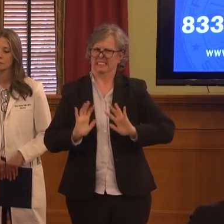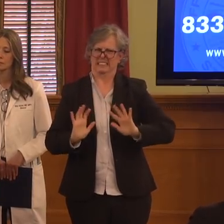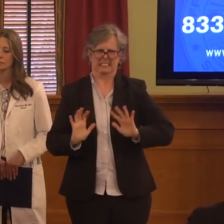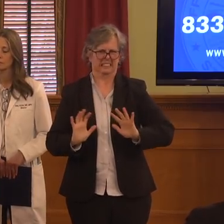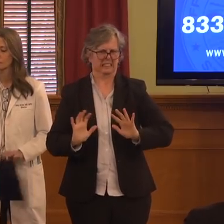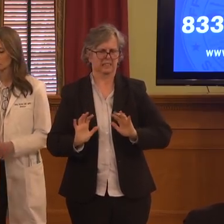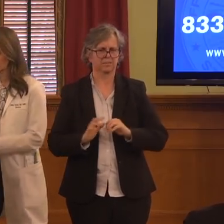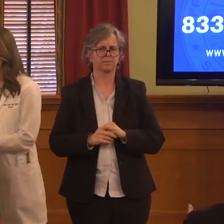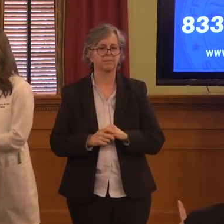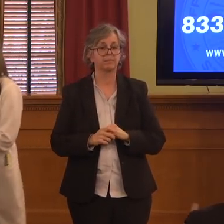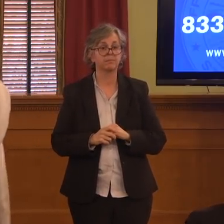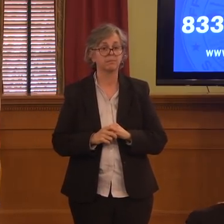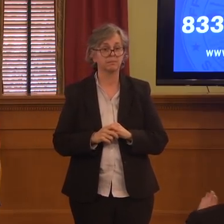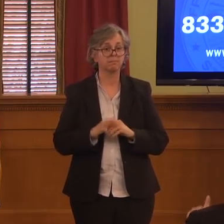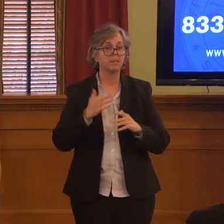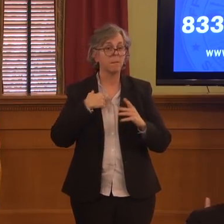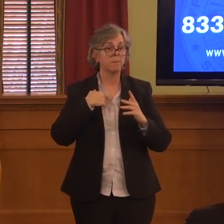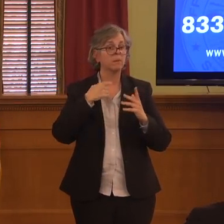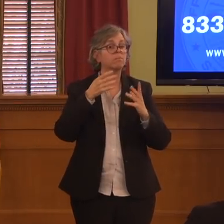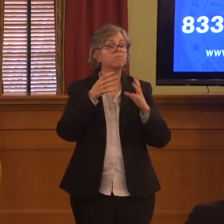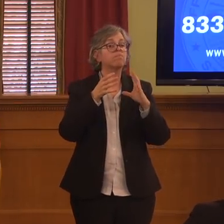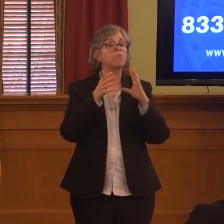from the order.